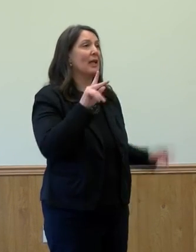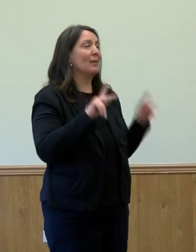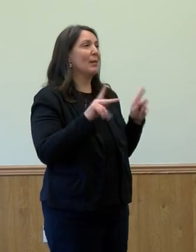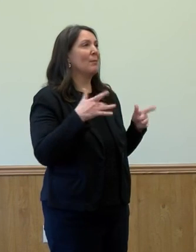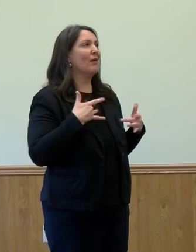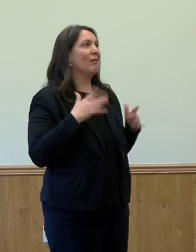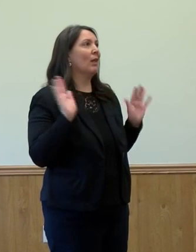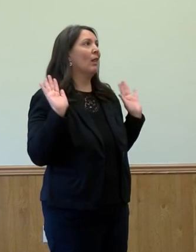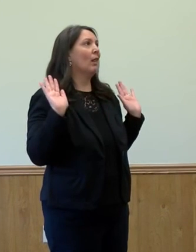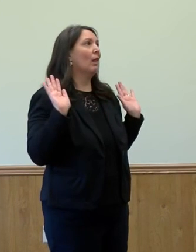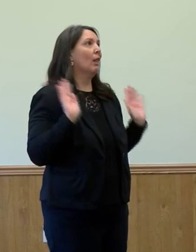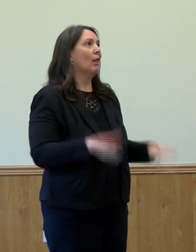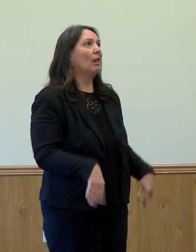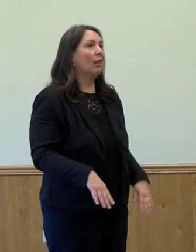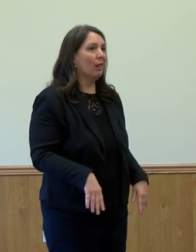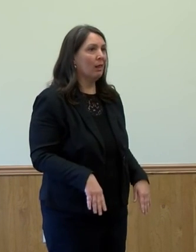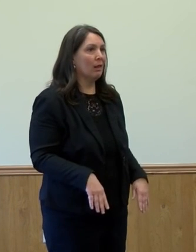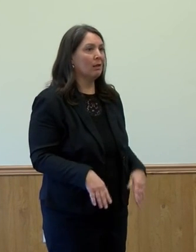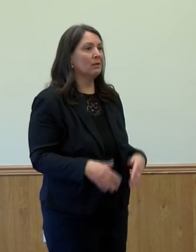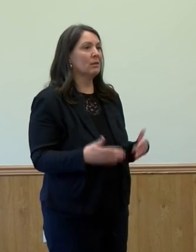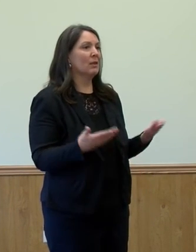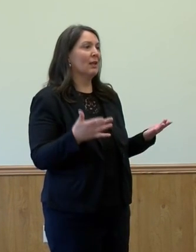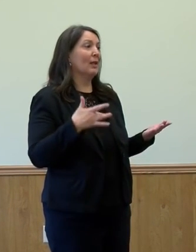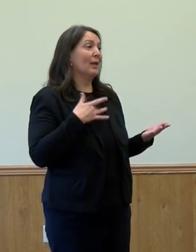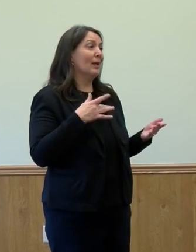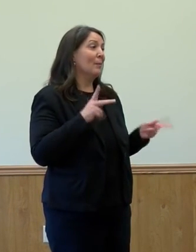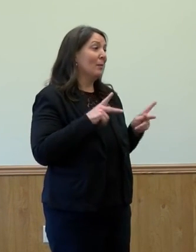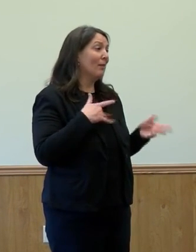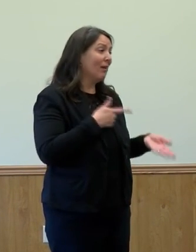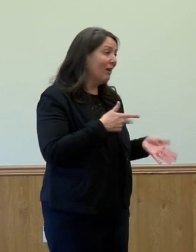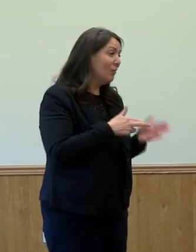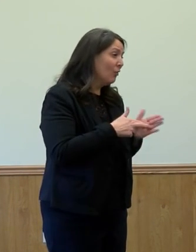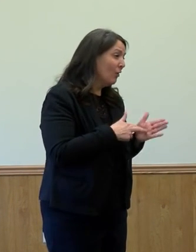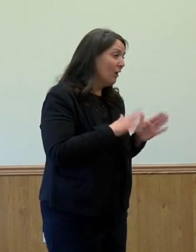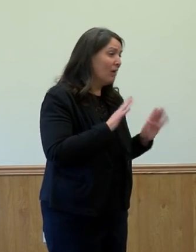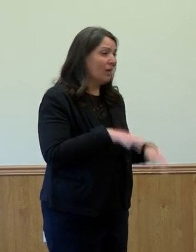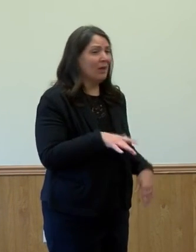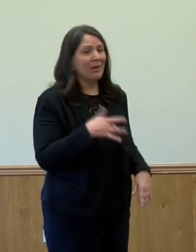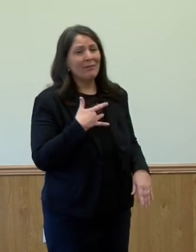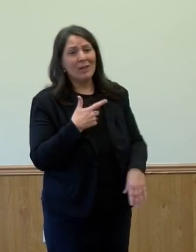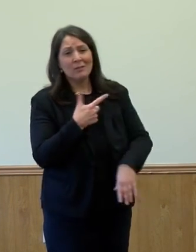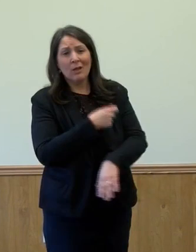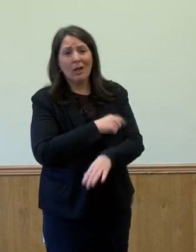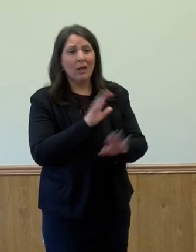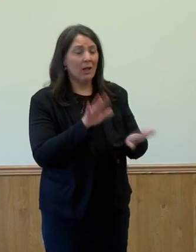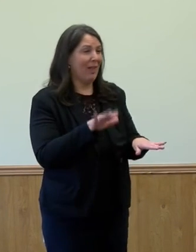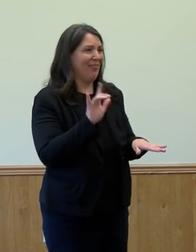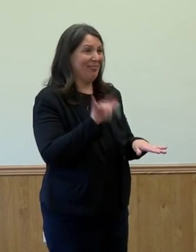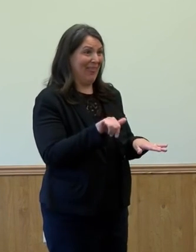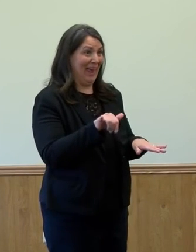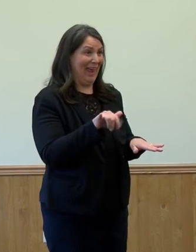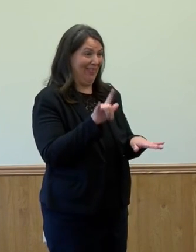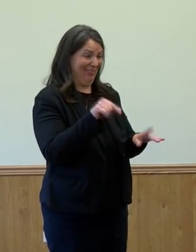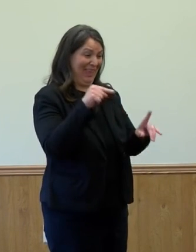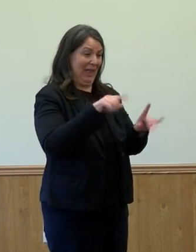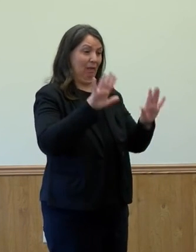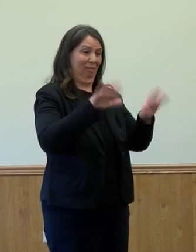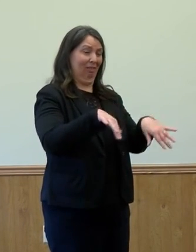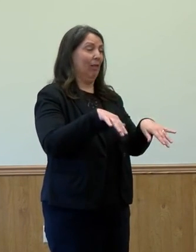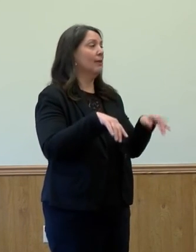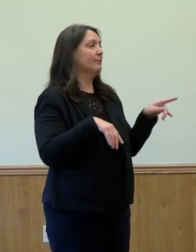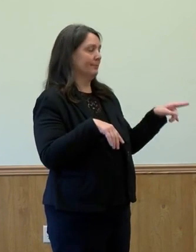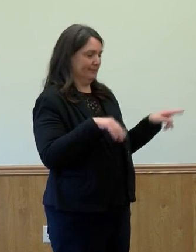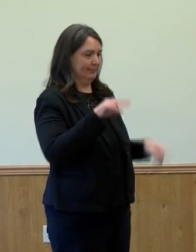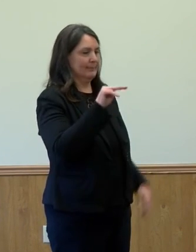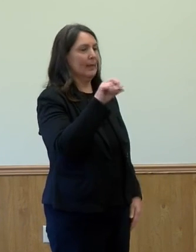adherent to the restrictions and still hesitant about vaccines? I definitely think pandemic fatigue is out there. I